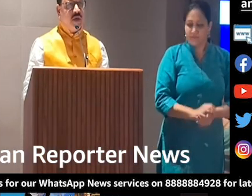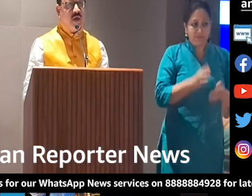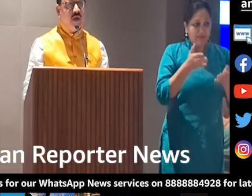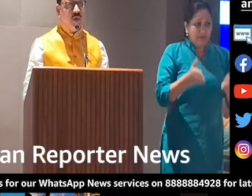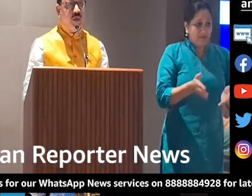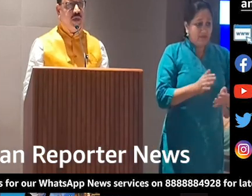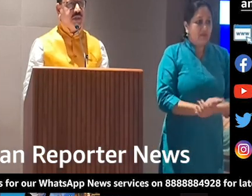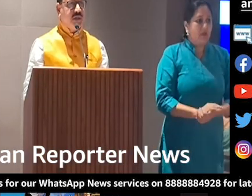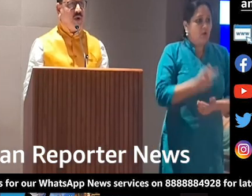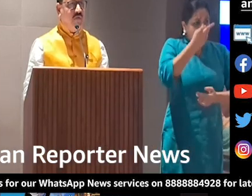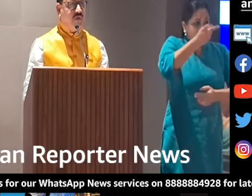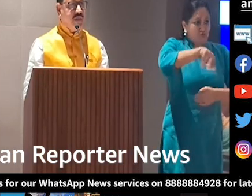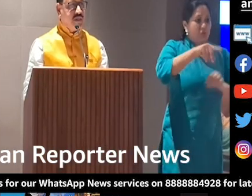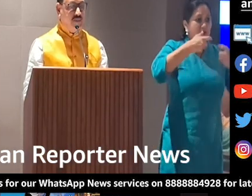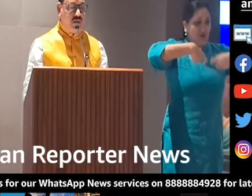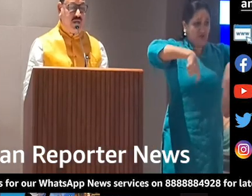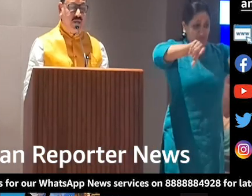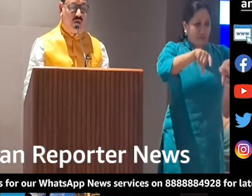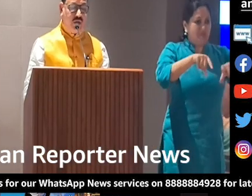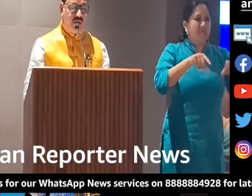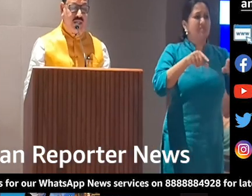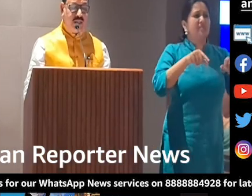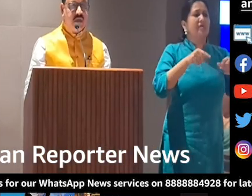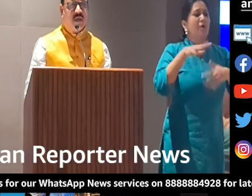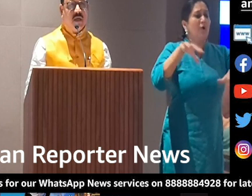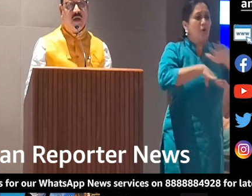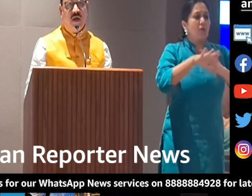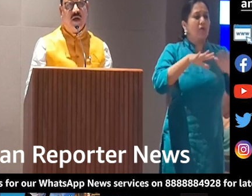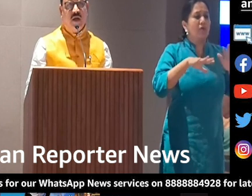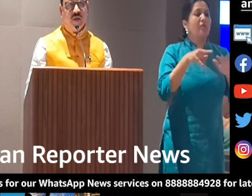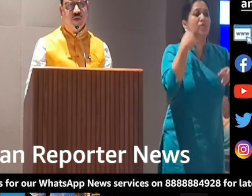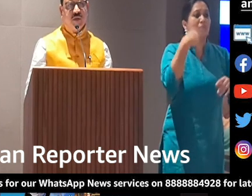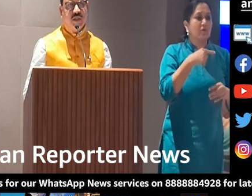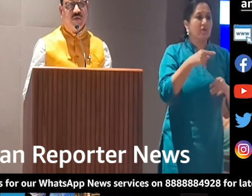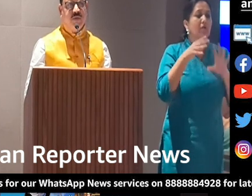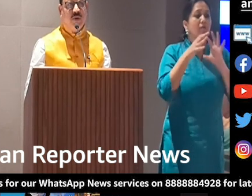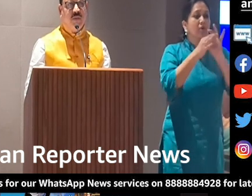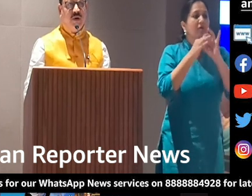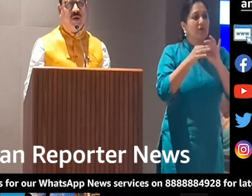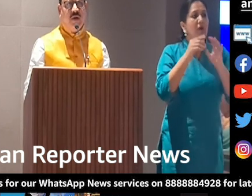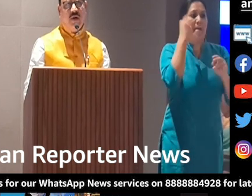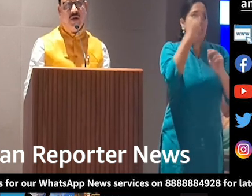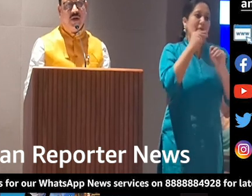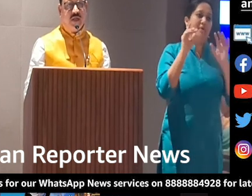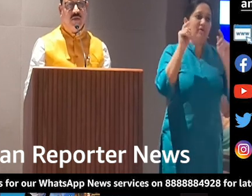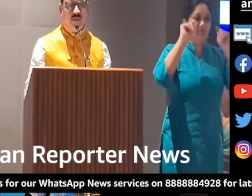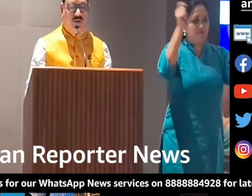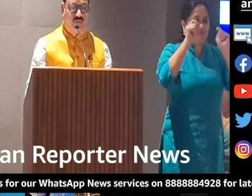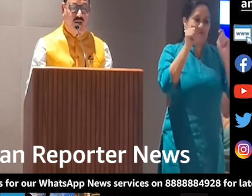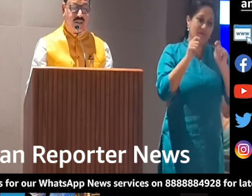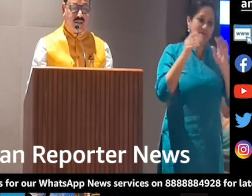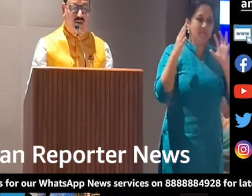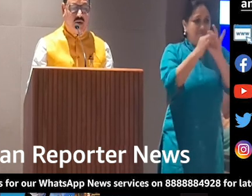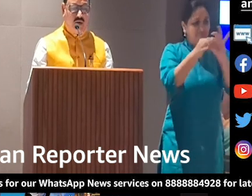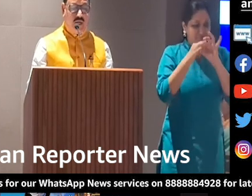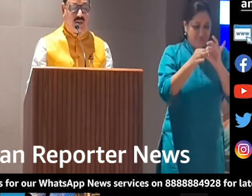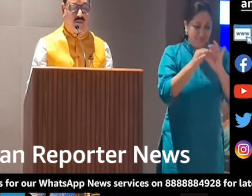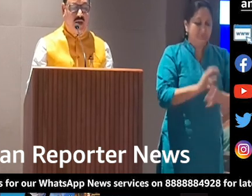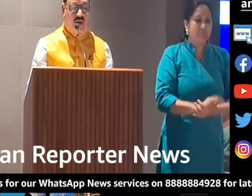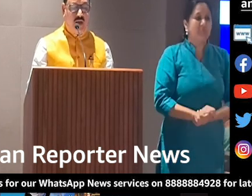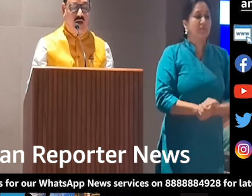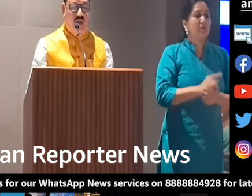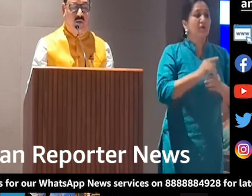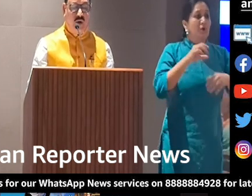This 2 days conference seminar is organized in association with International Purple Fest,